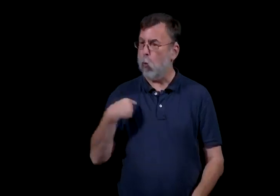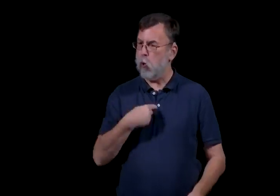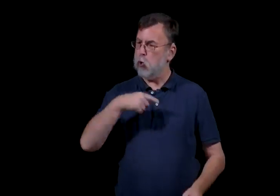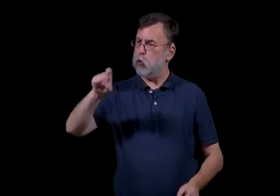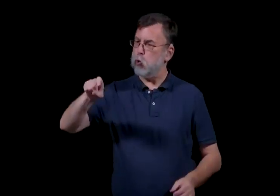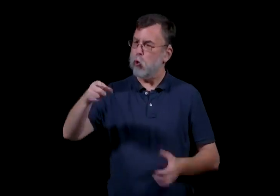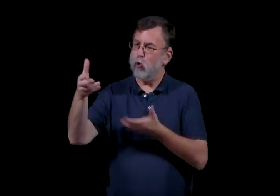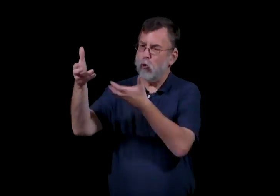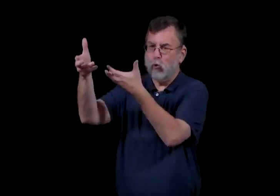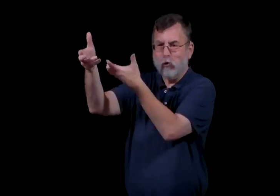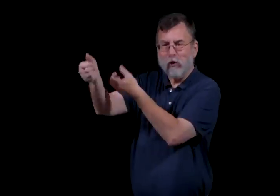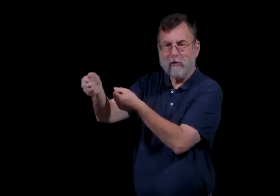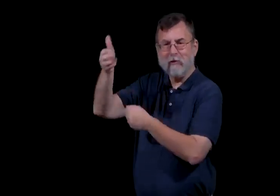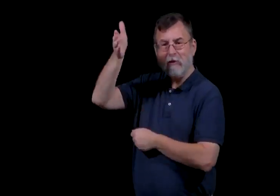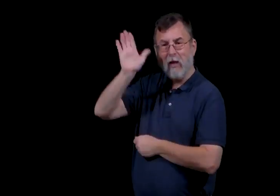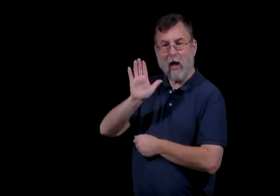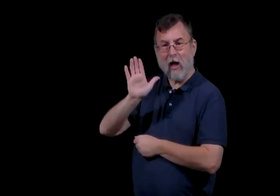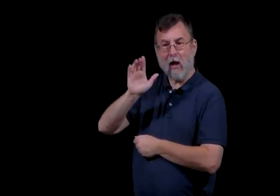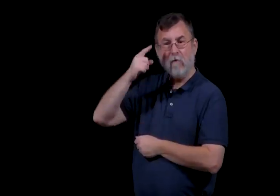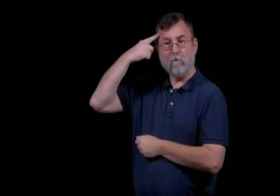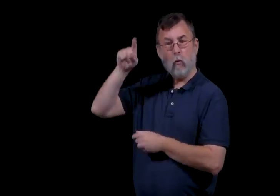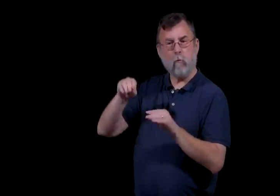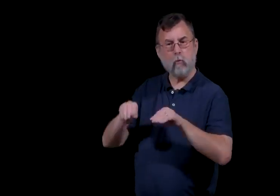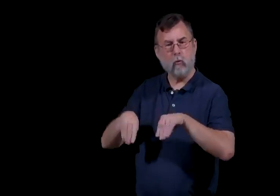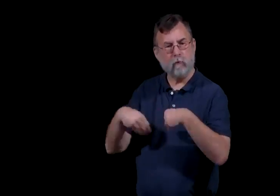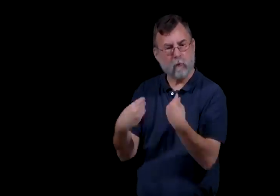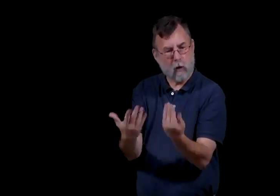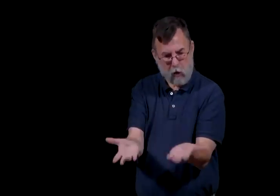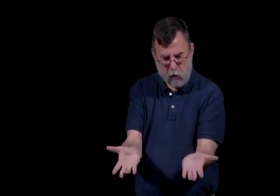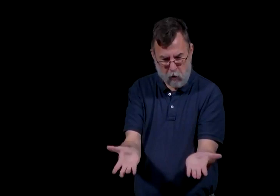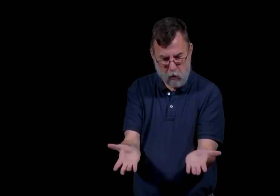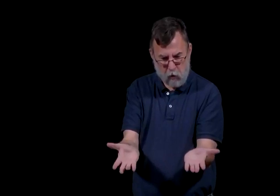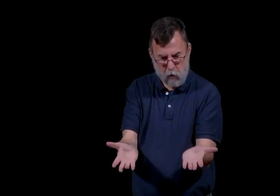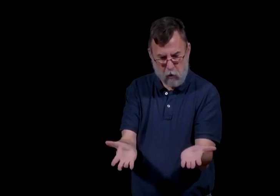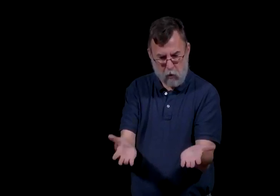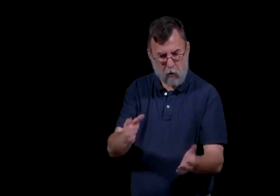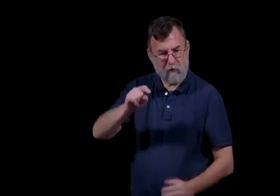So that's our God. He's very hospitable. We can trust him to provide whatever we need